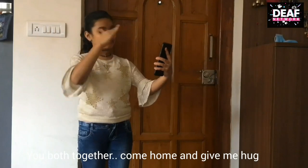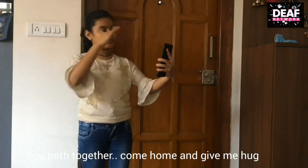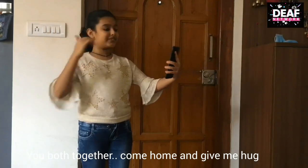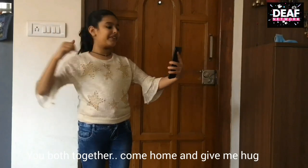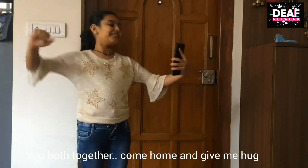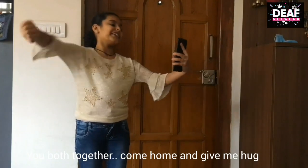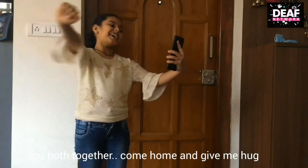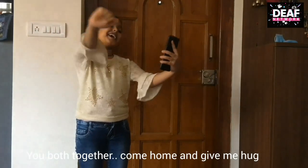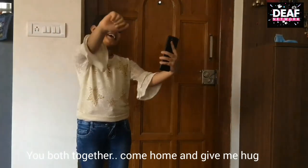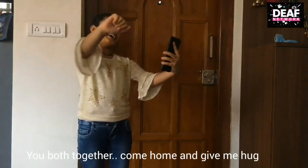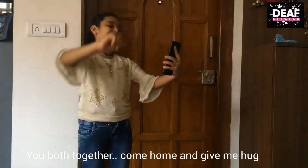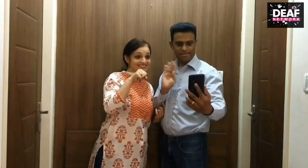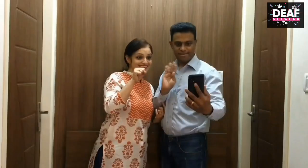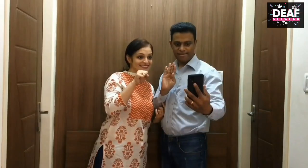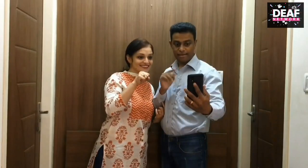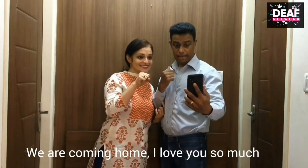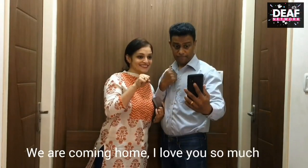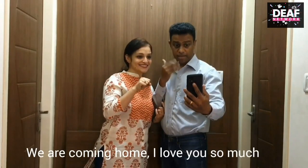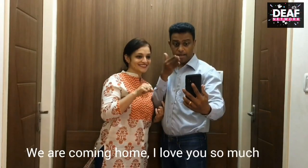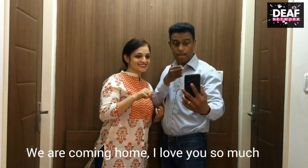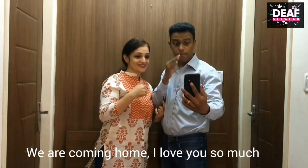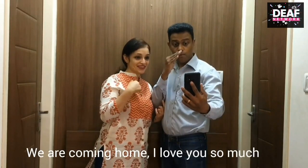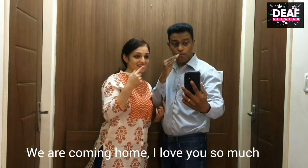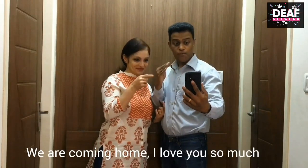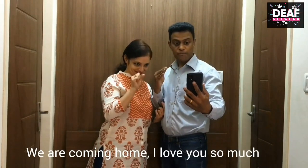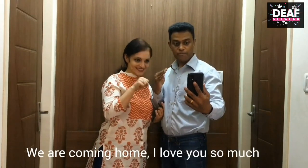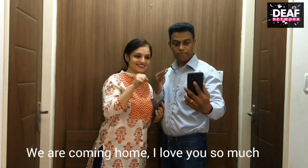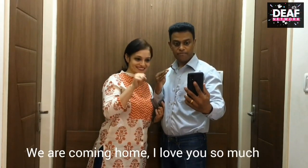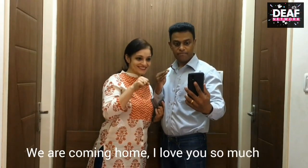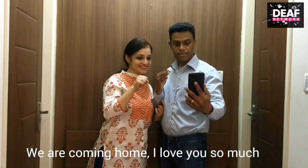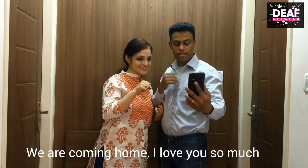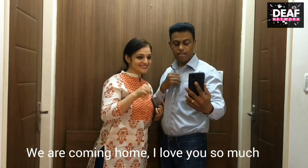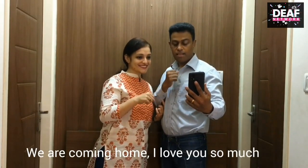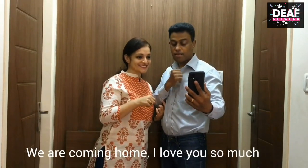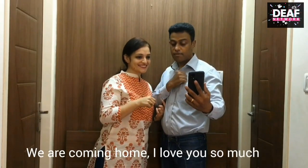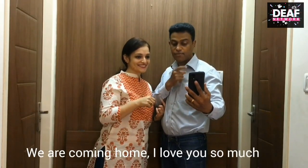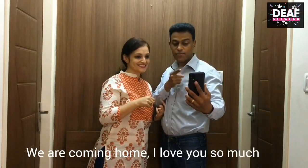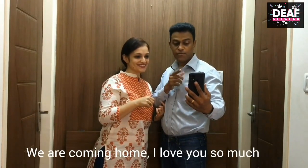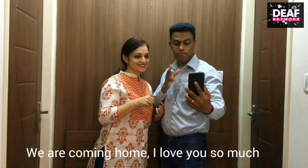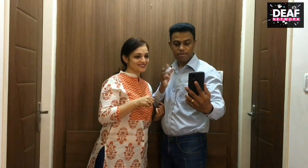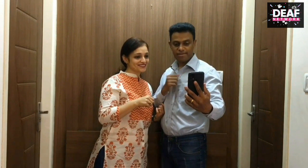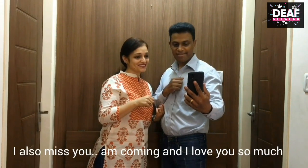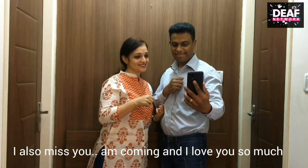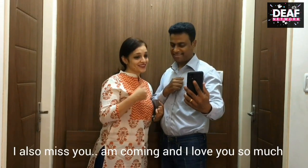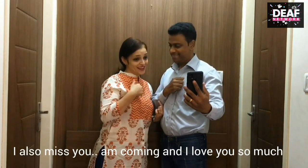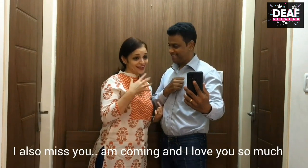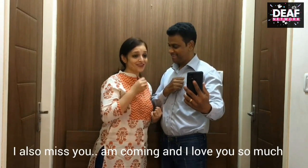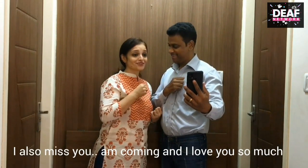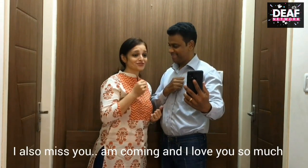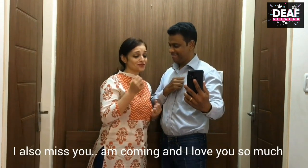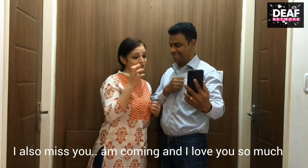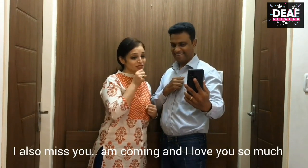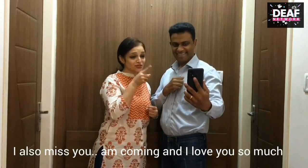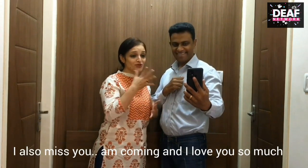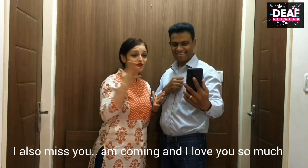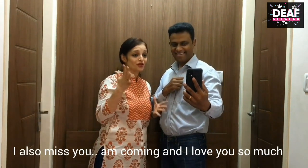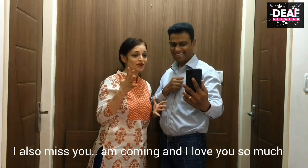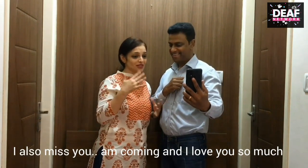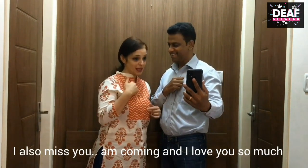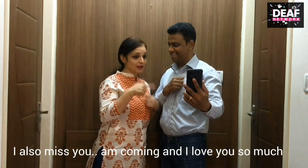Well, come home. I want to hug you. Yes. I'm coming to your home. I'm coming, yes. I love you so much. I am with you.